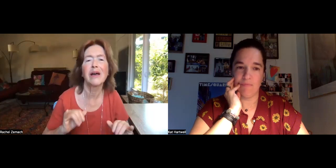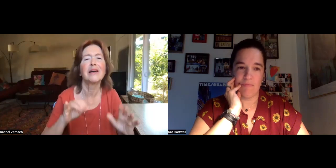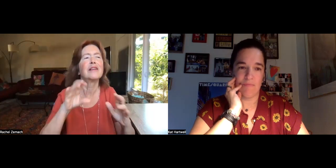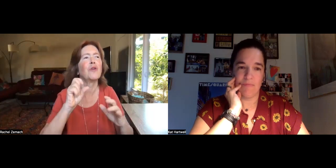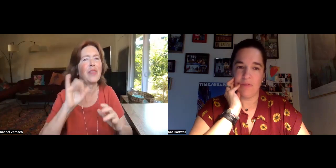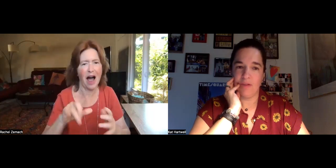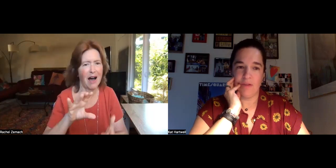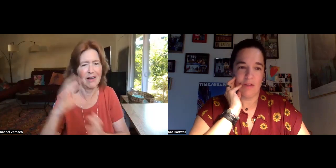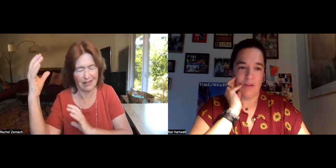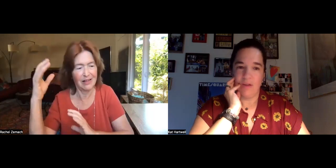So that,